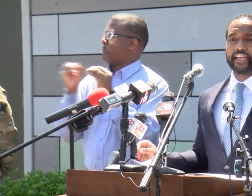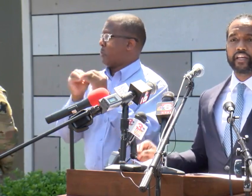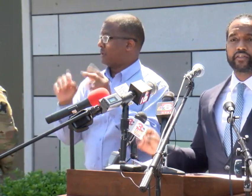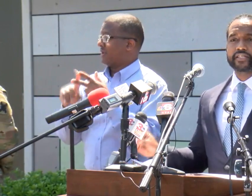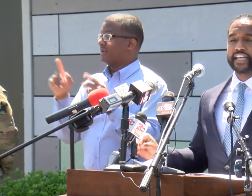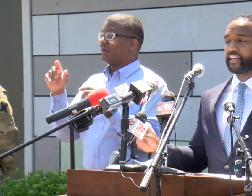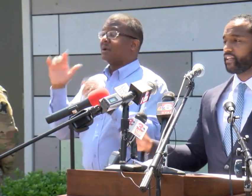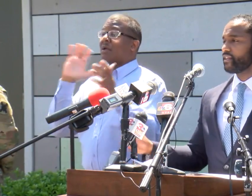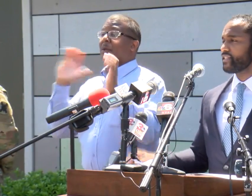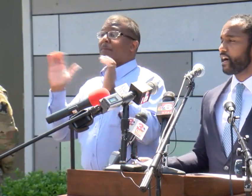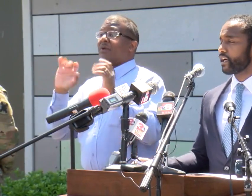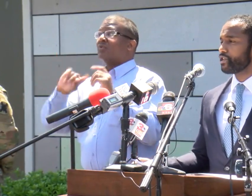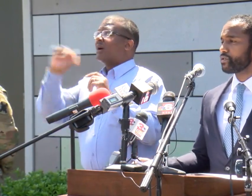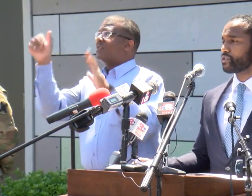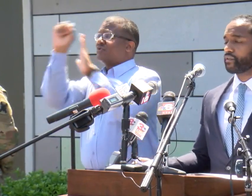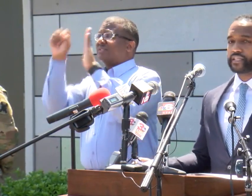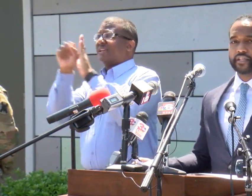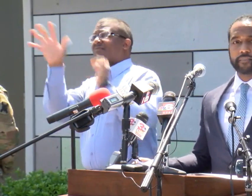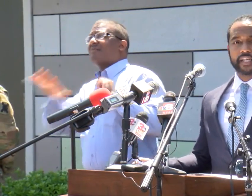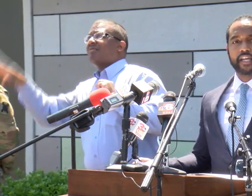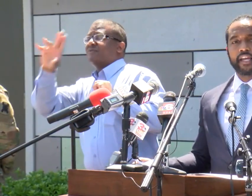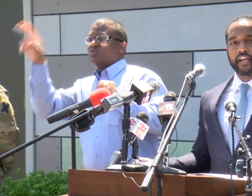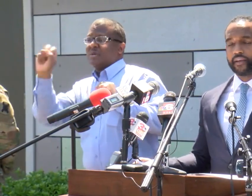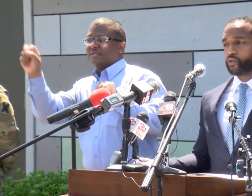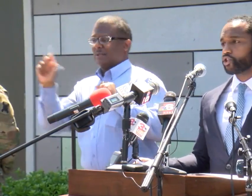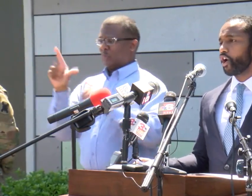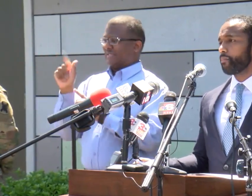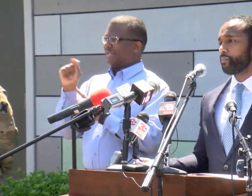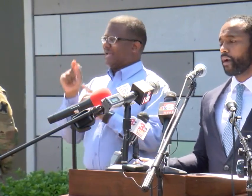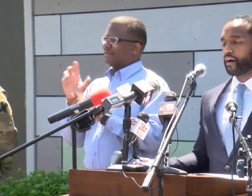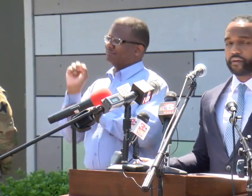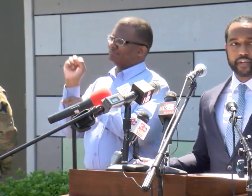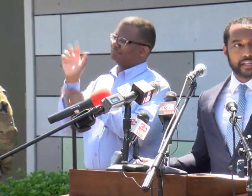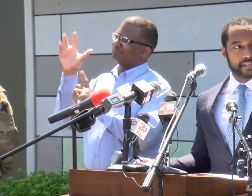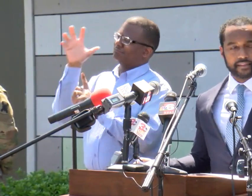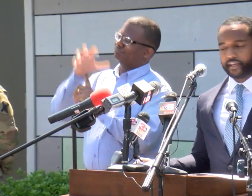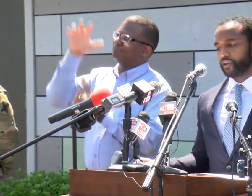than any other state in the entire country. So that's something that we should all be